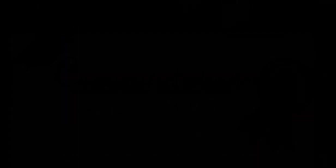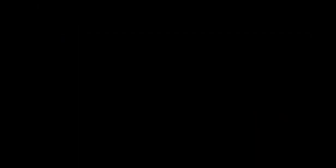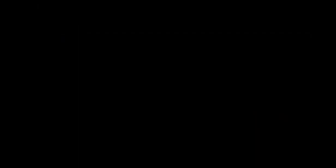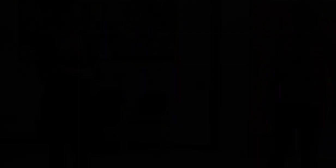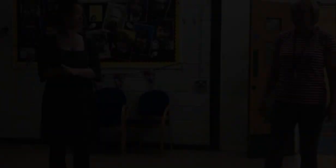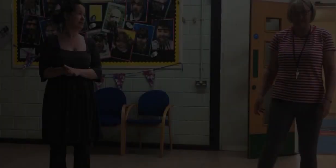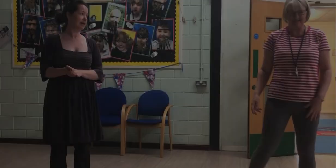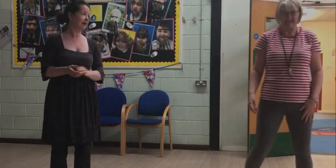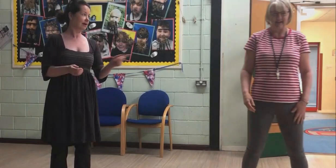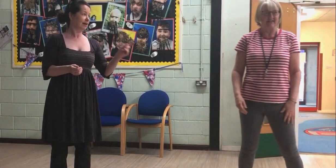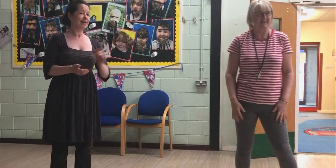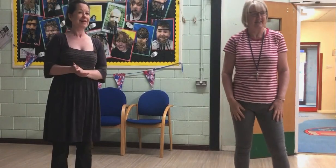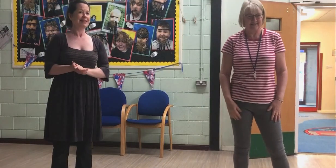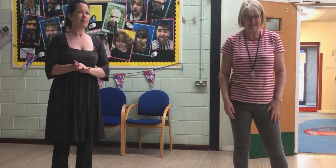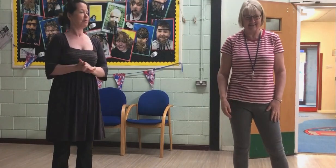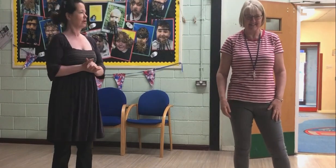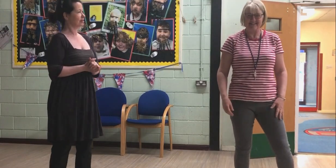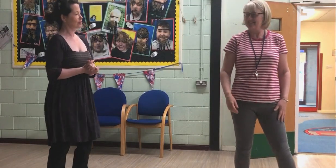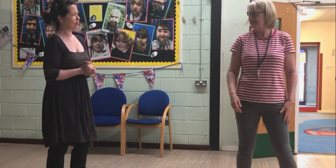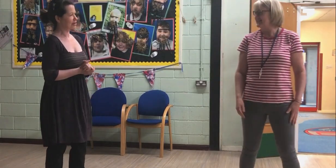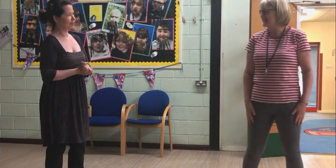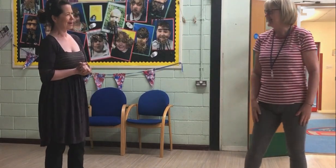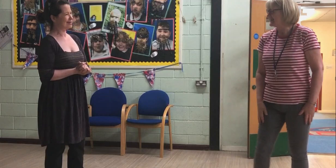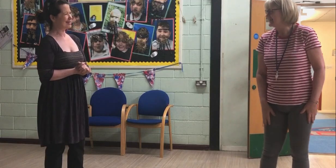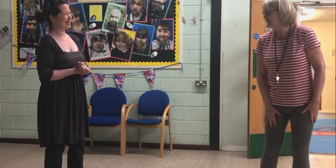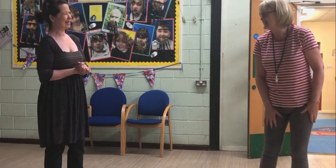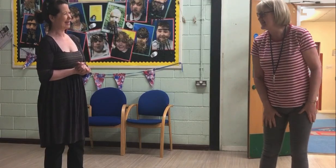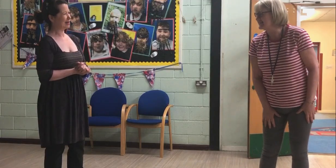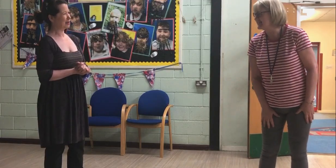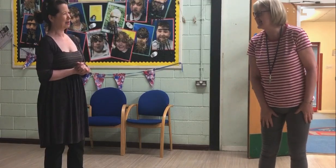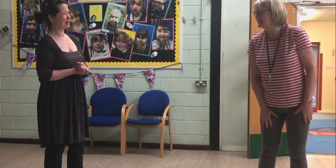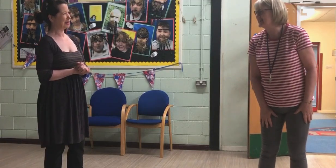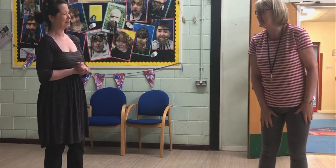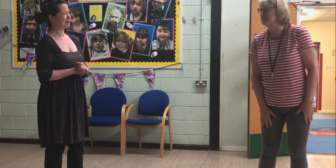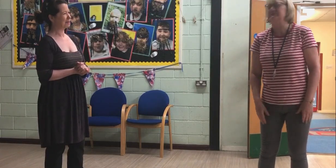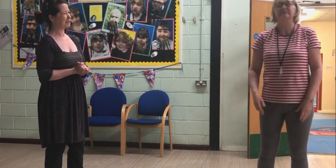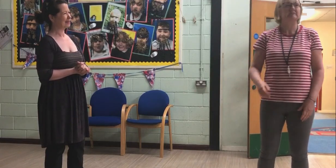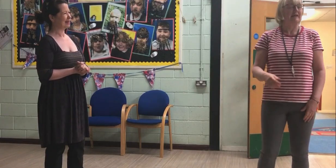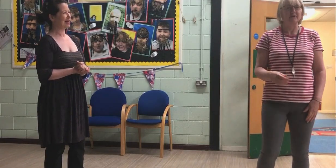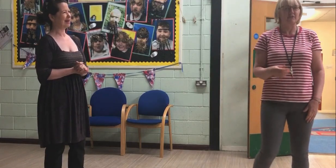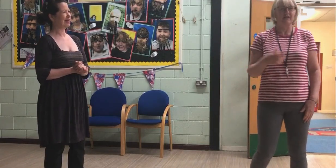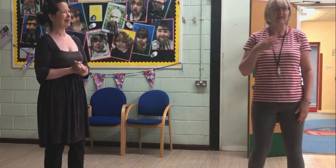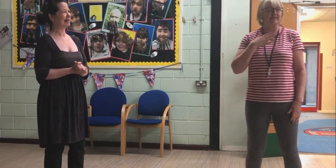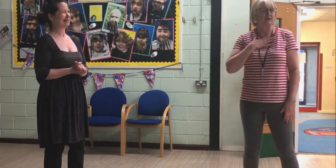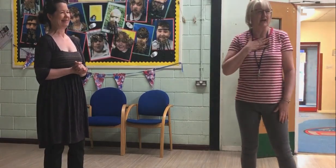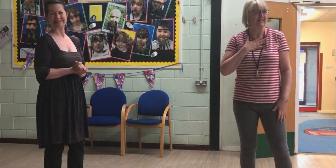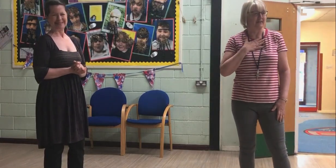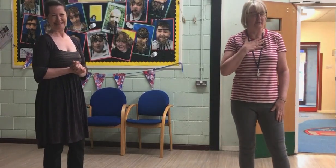Now we were talking about singing, weren't we?